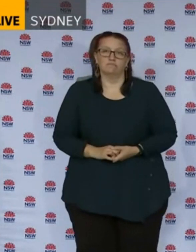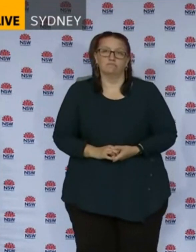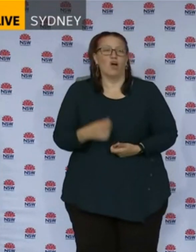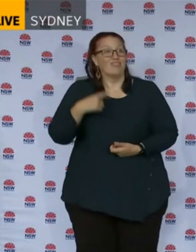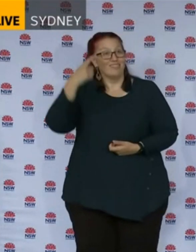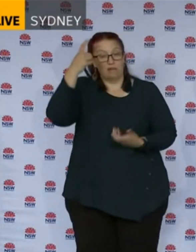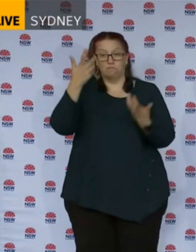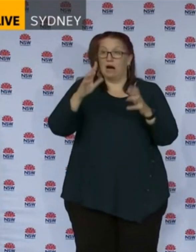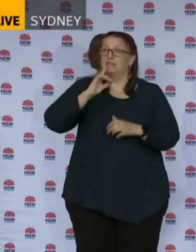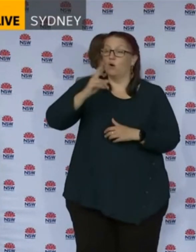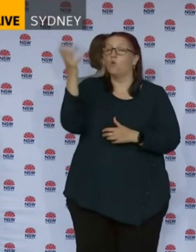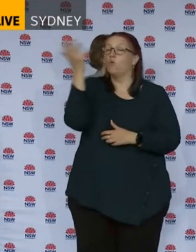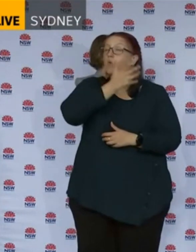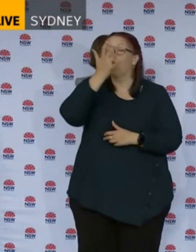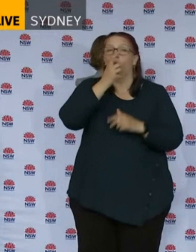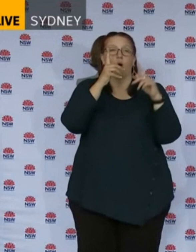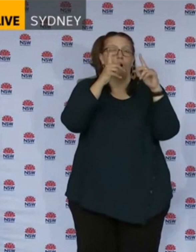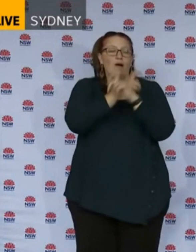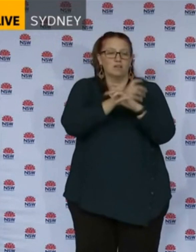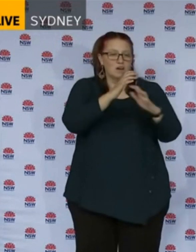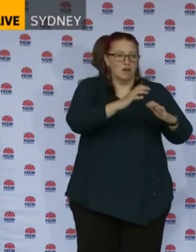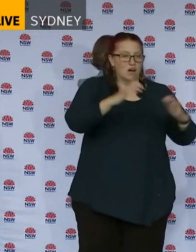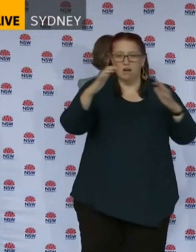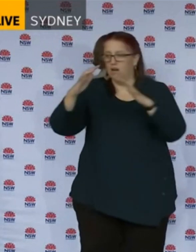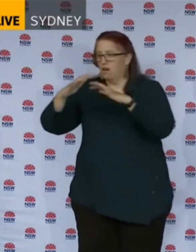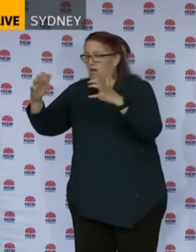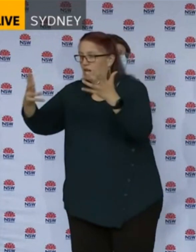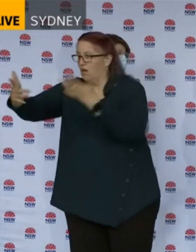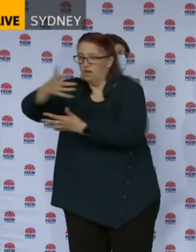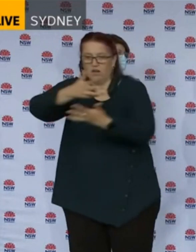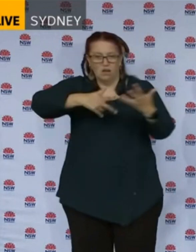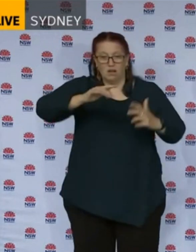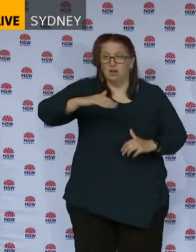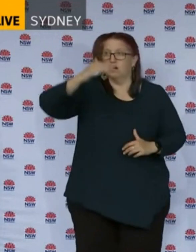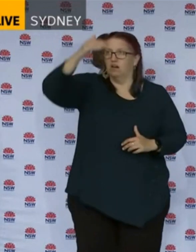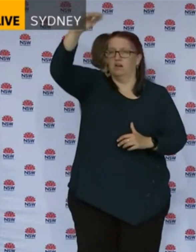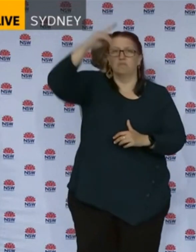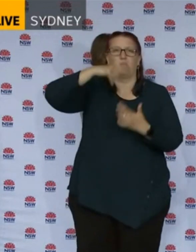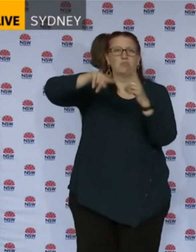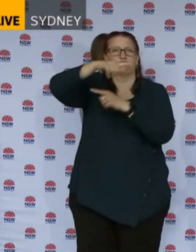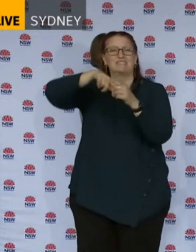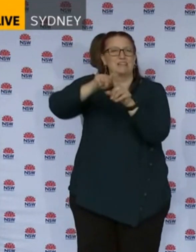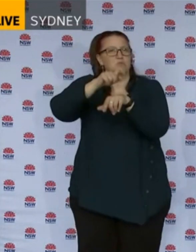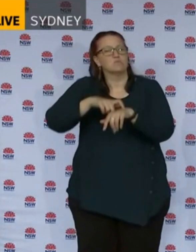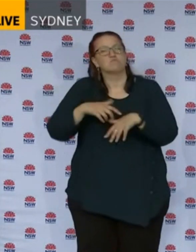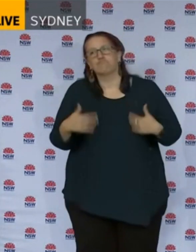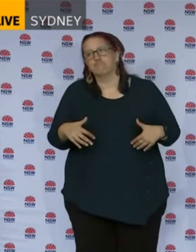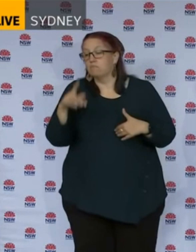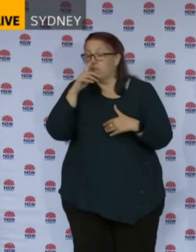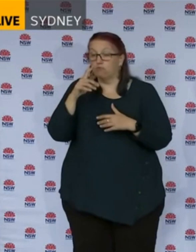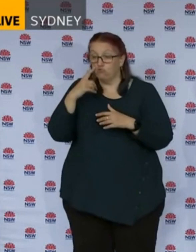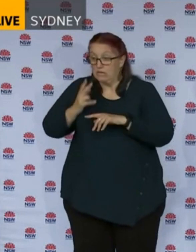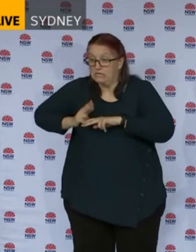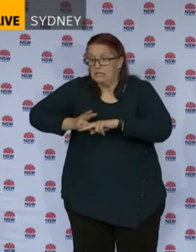the complexity of the environment. I think you have a feeling for that, given the number and nature of the different interactions. And people were moving as quickly